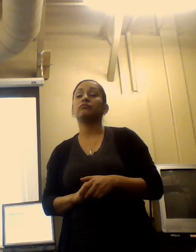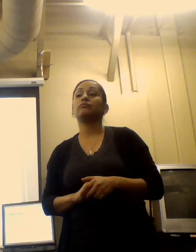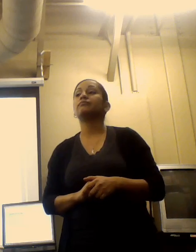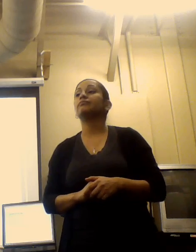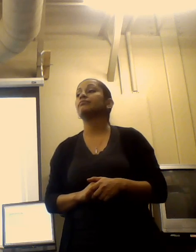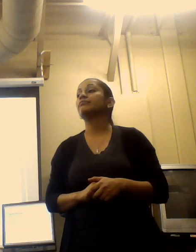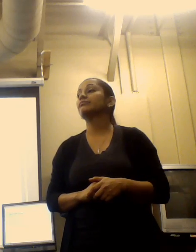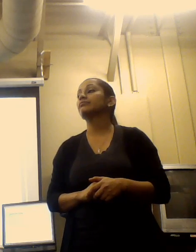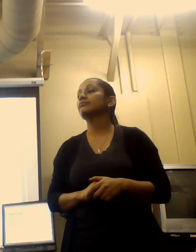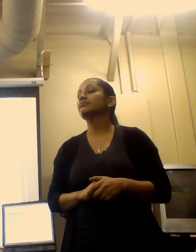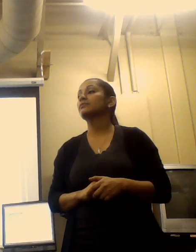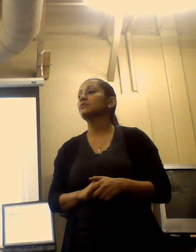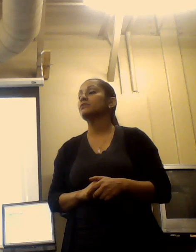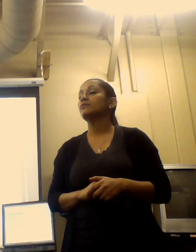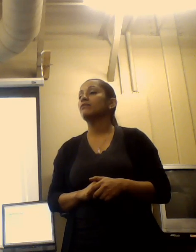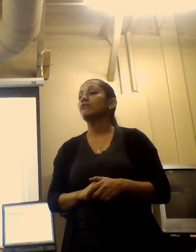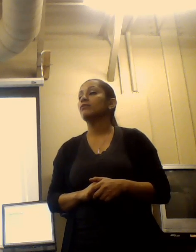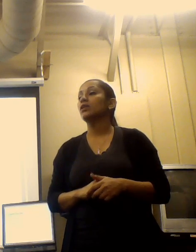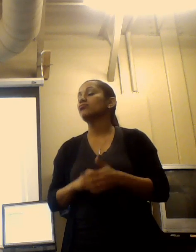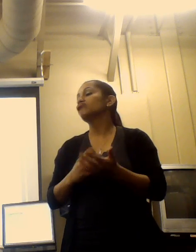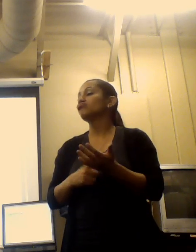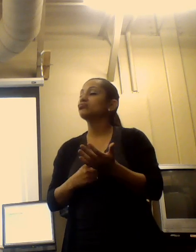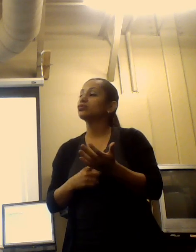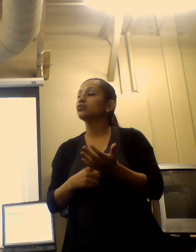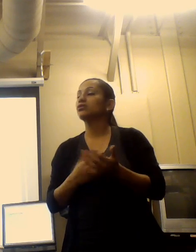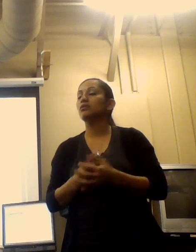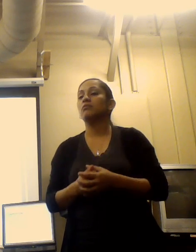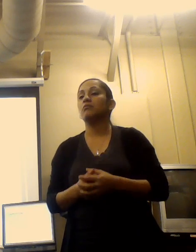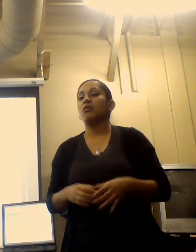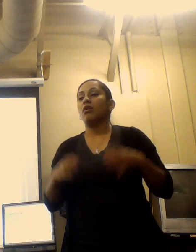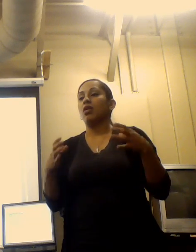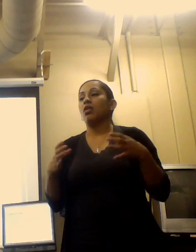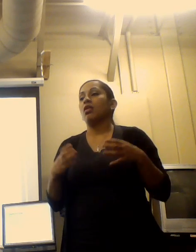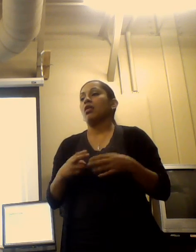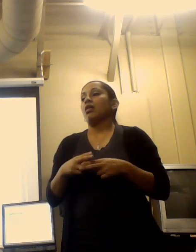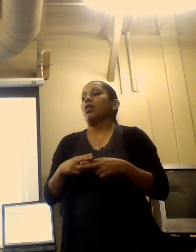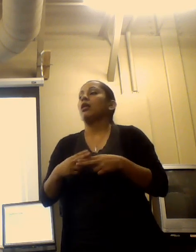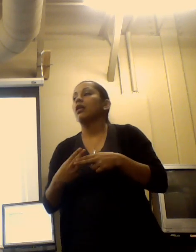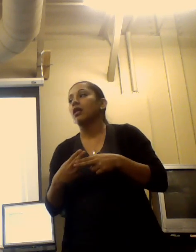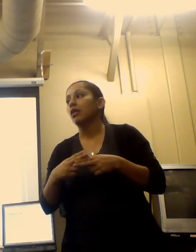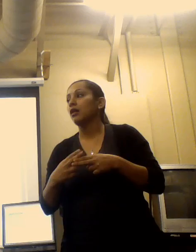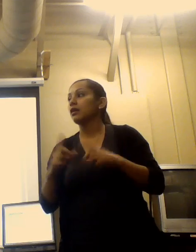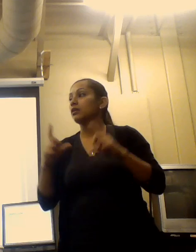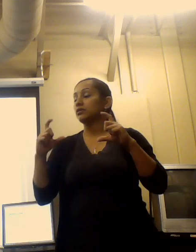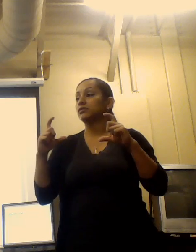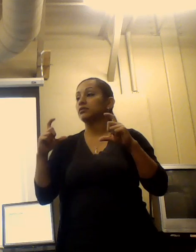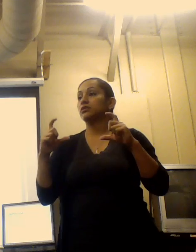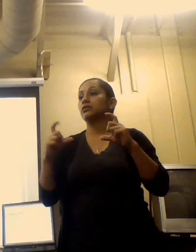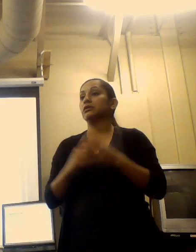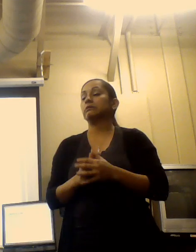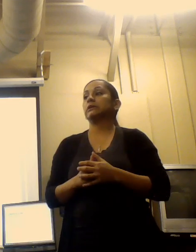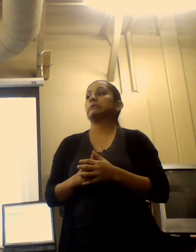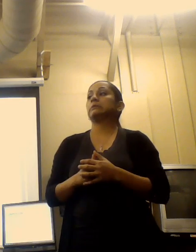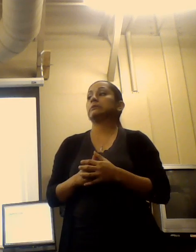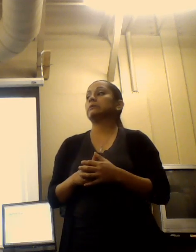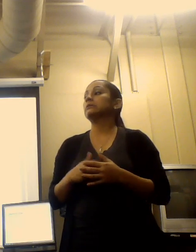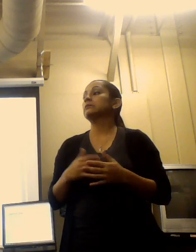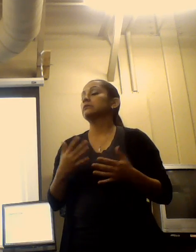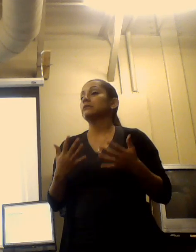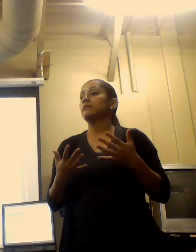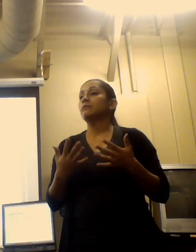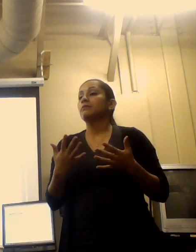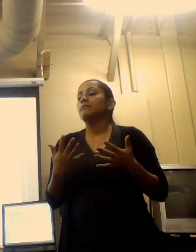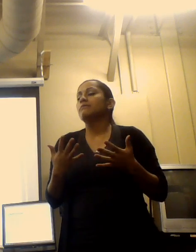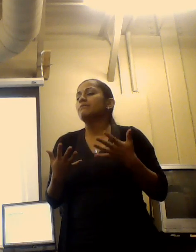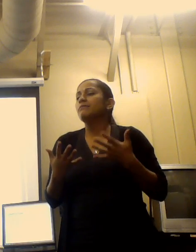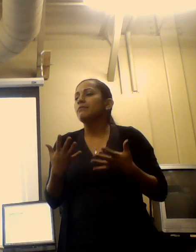You know, we talked a lot about these big, heavy cameras can be super intimidating. You know, making sure you keep, you know, respect is key.